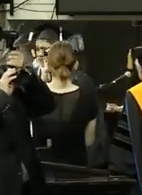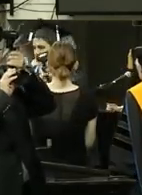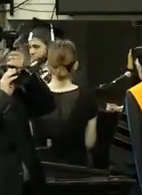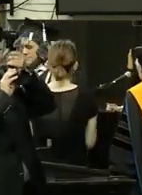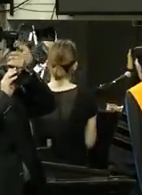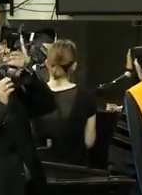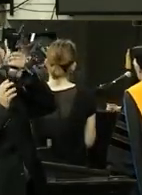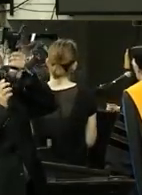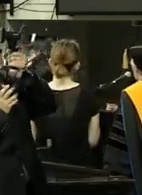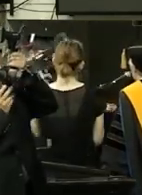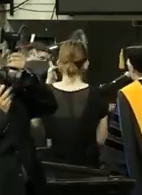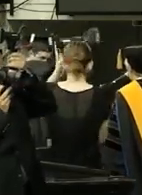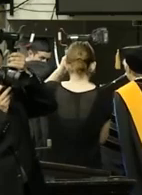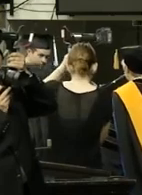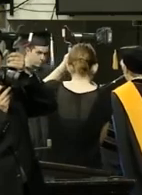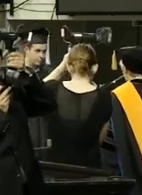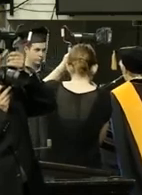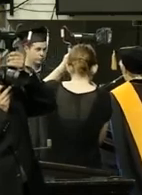Casey Mueller.